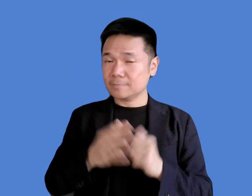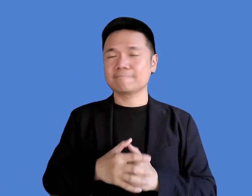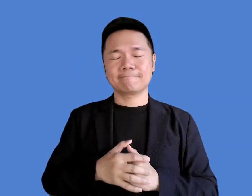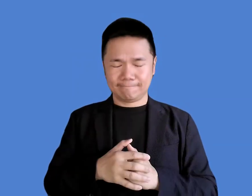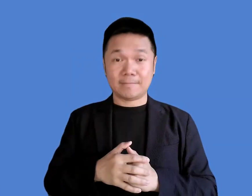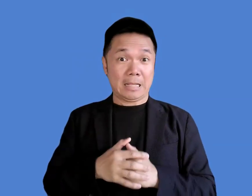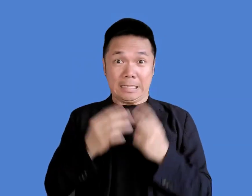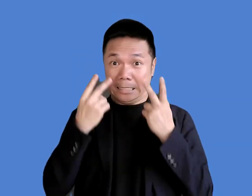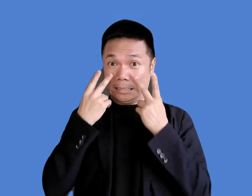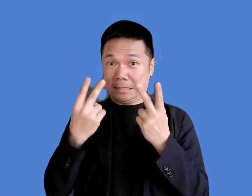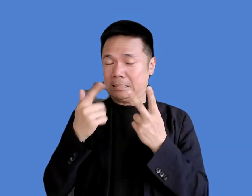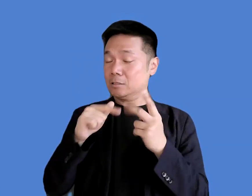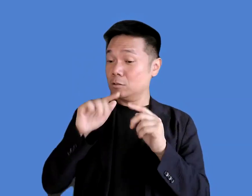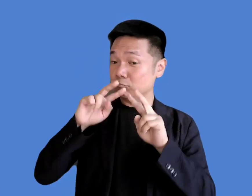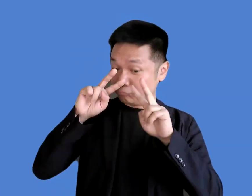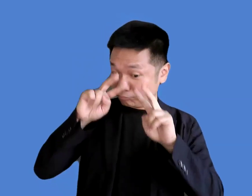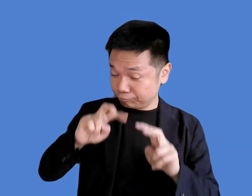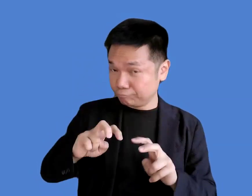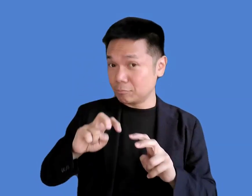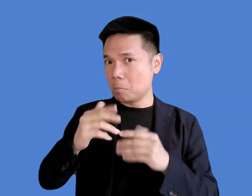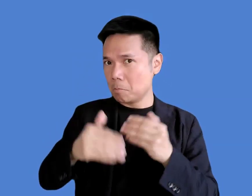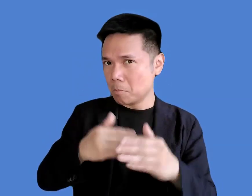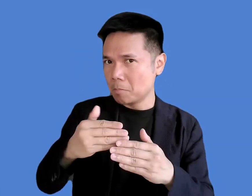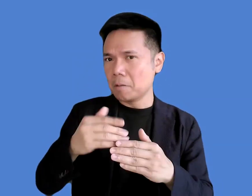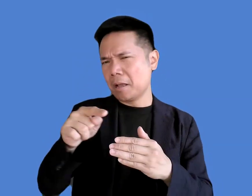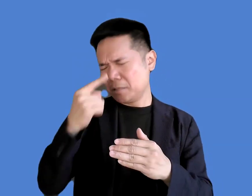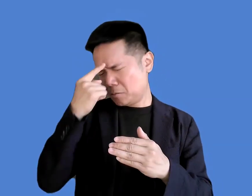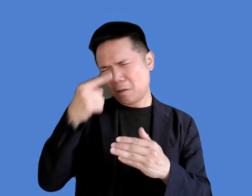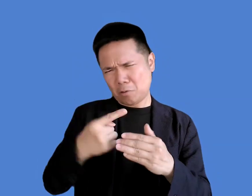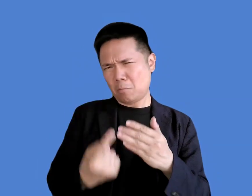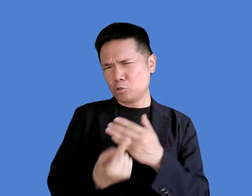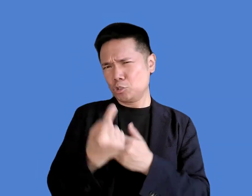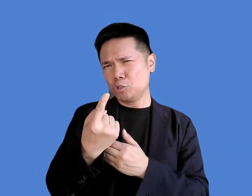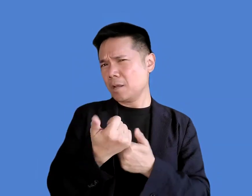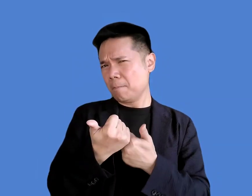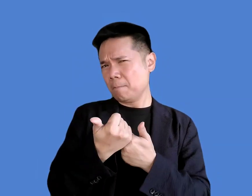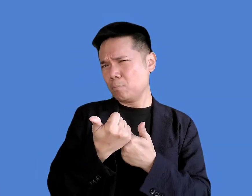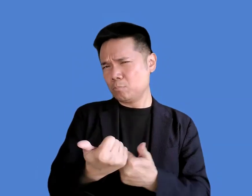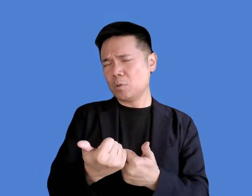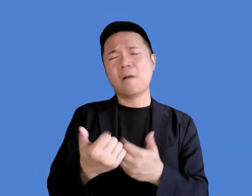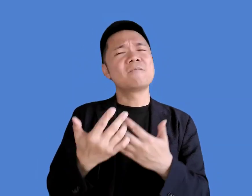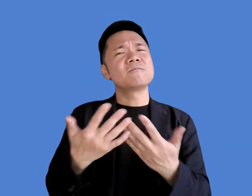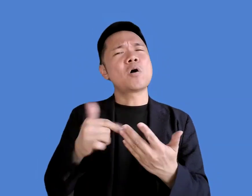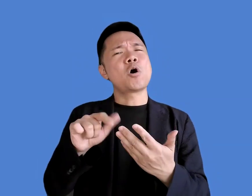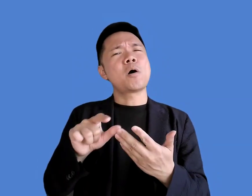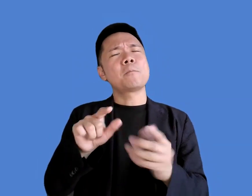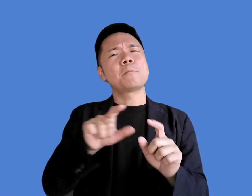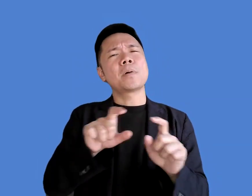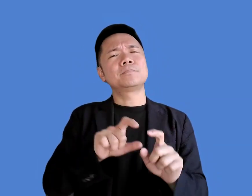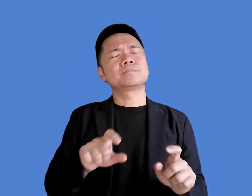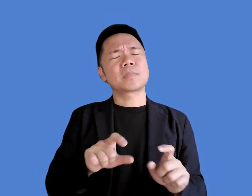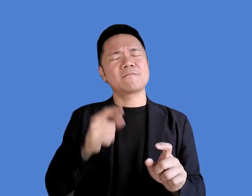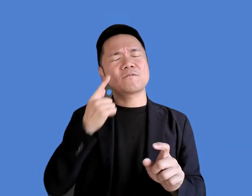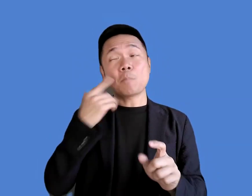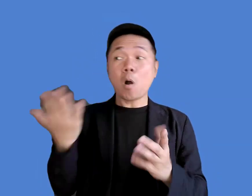that marketplace focus here, I think there lies a huge opportunity to entice companies to apply more women-centered